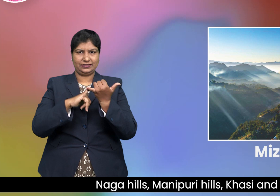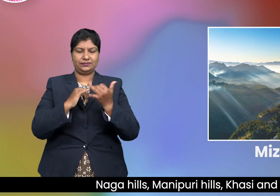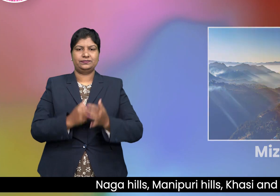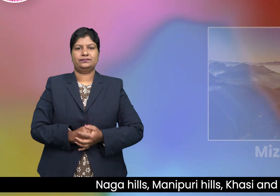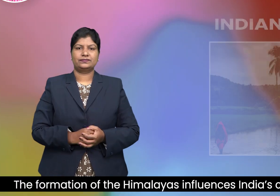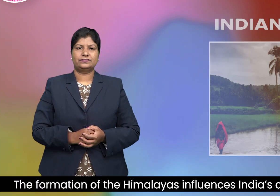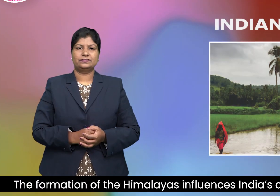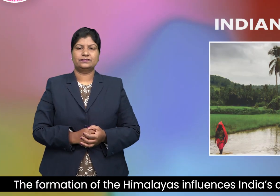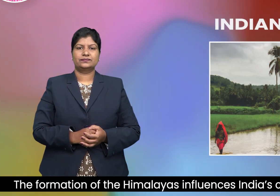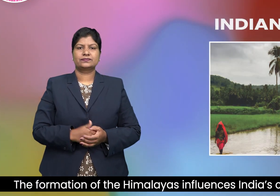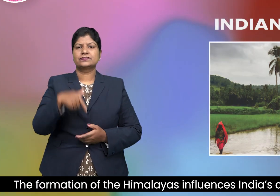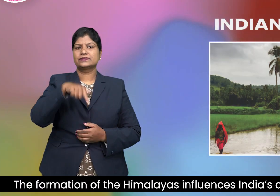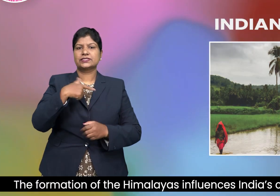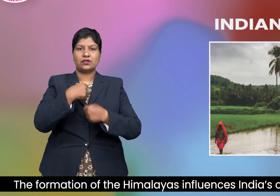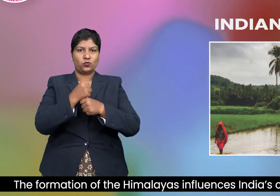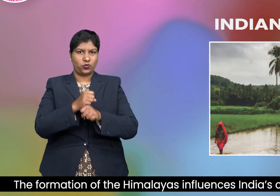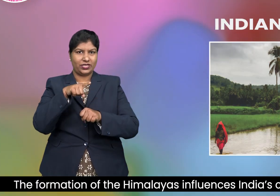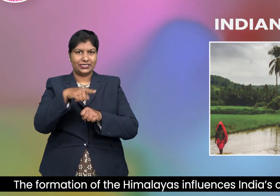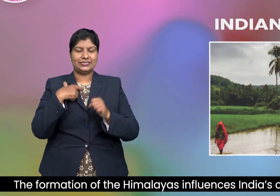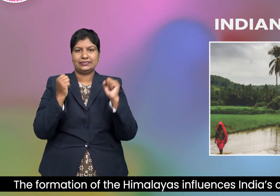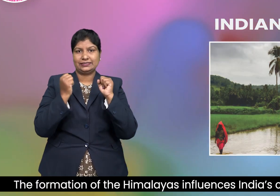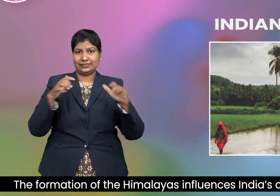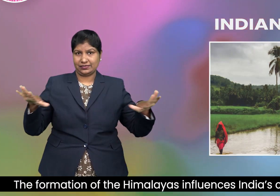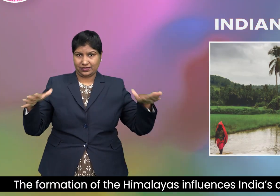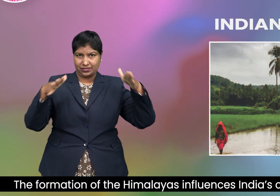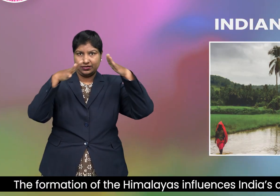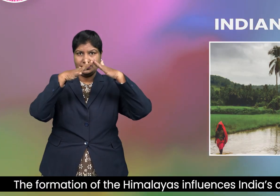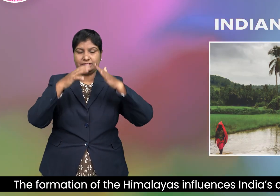The formation of the Himalayas